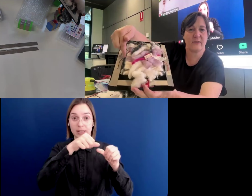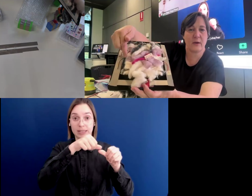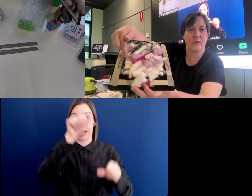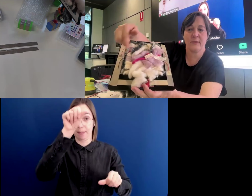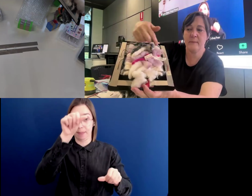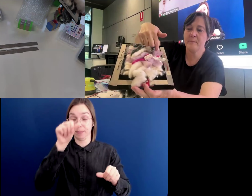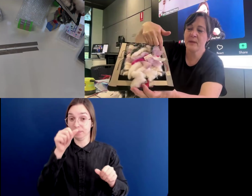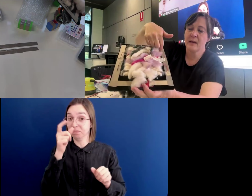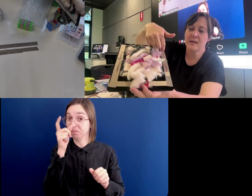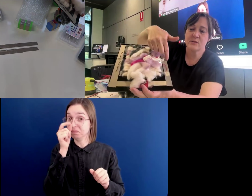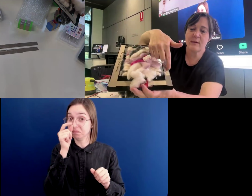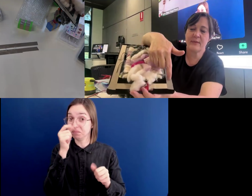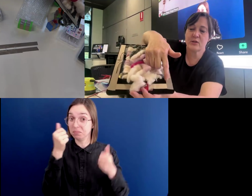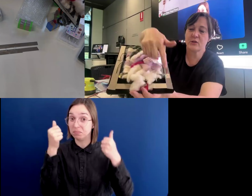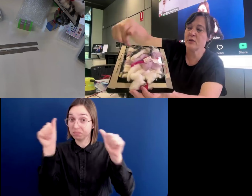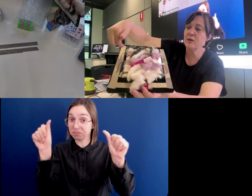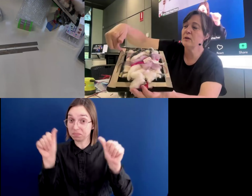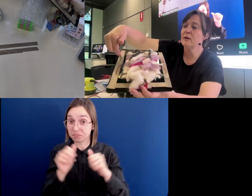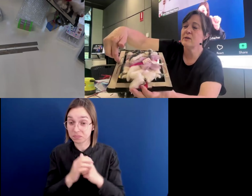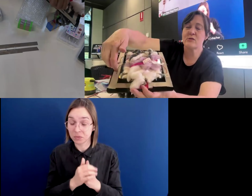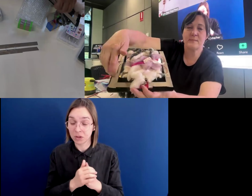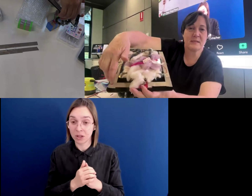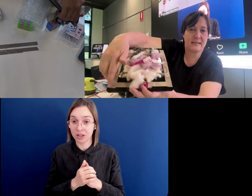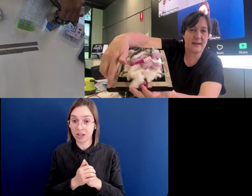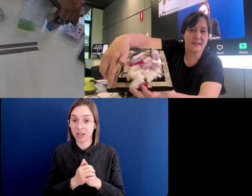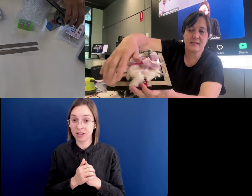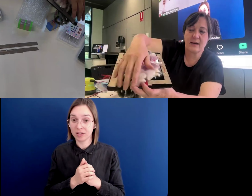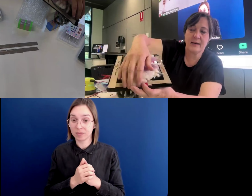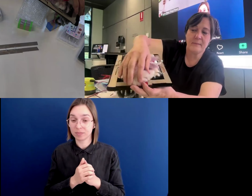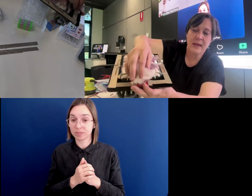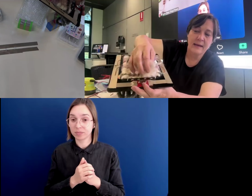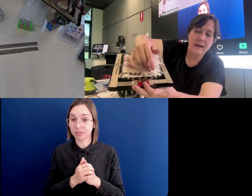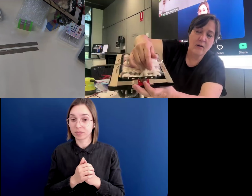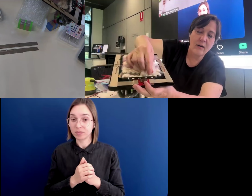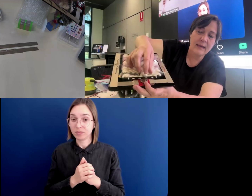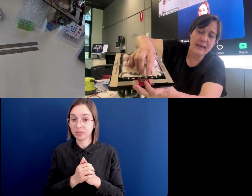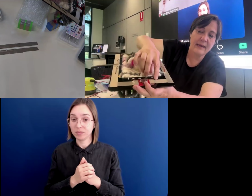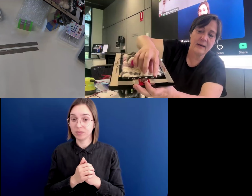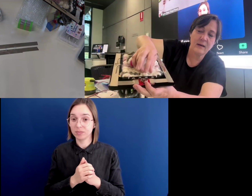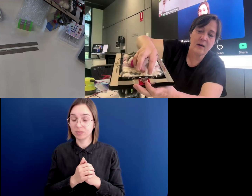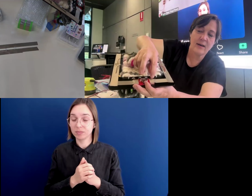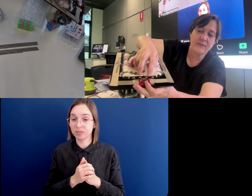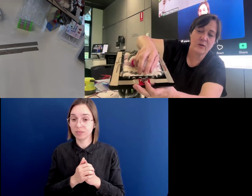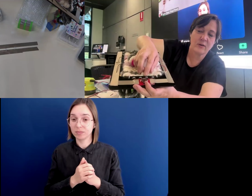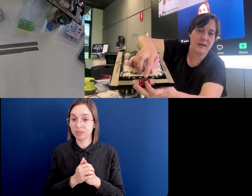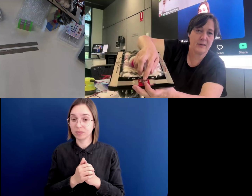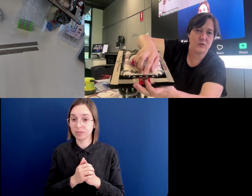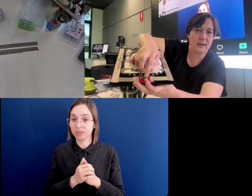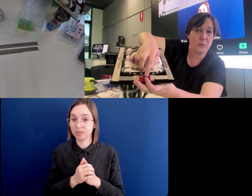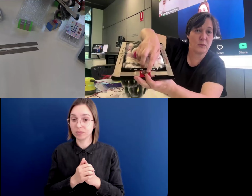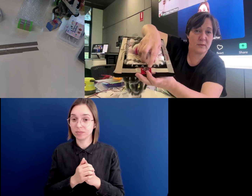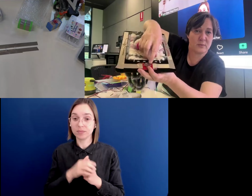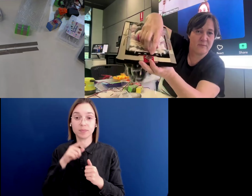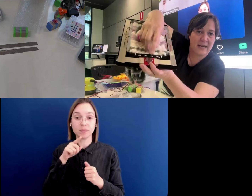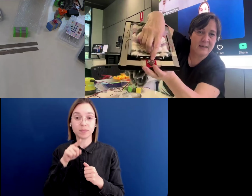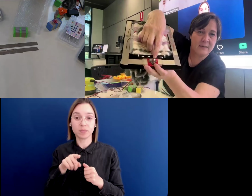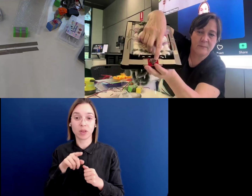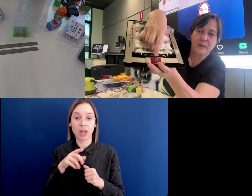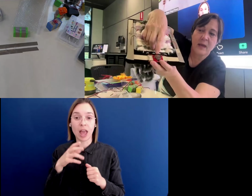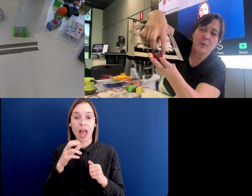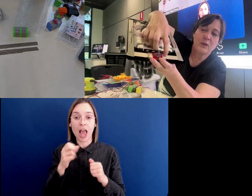LEDs wherever they want them. Just run the two strips down the side. Now, here I've got a tronic board, which